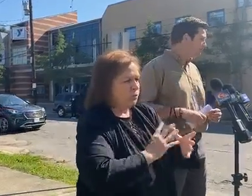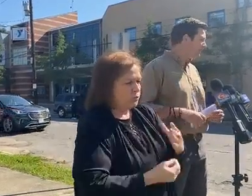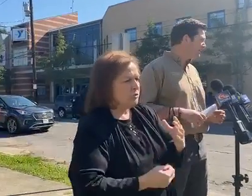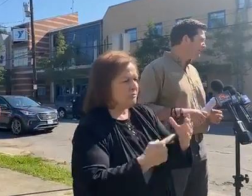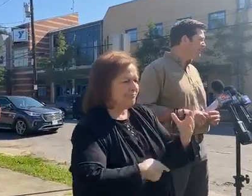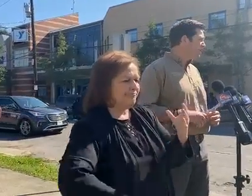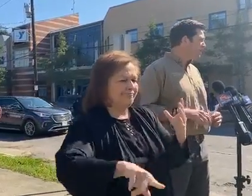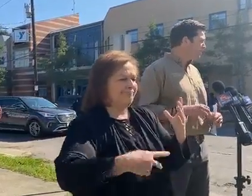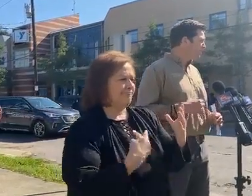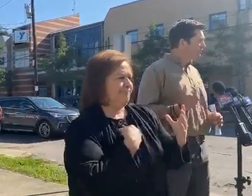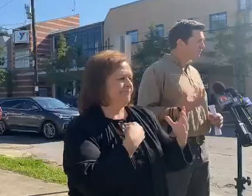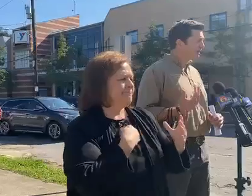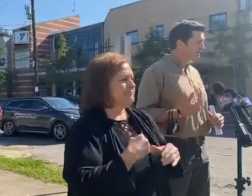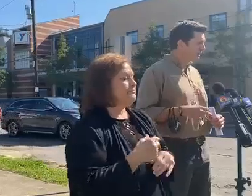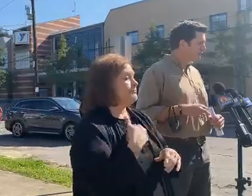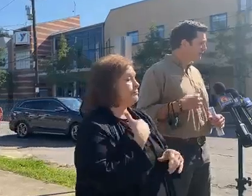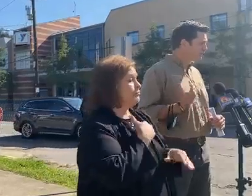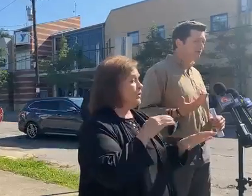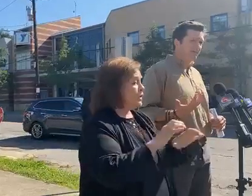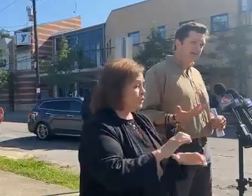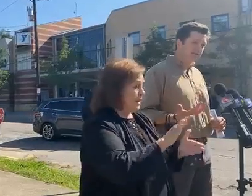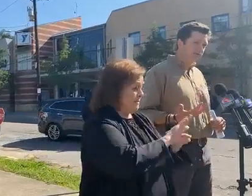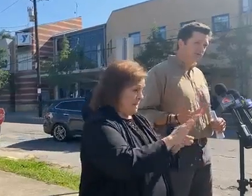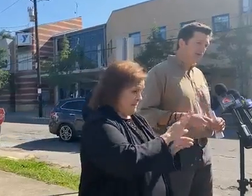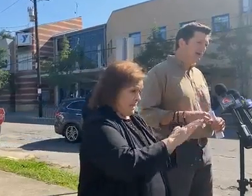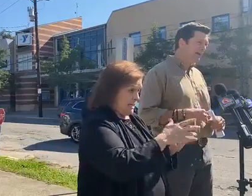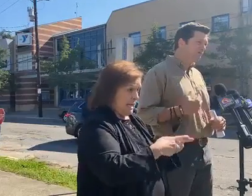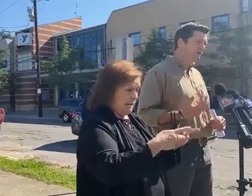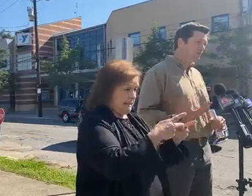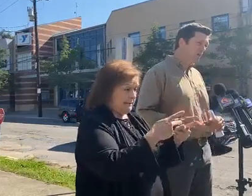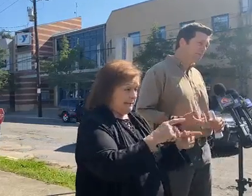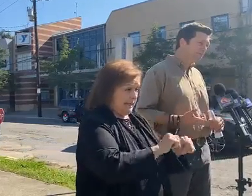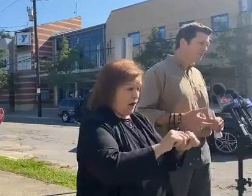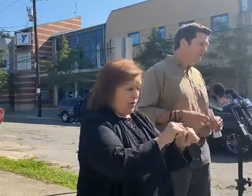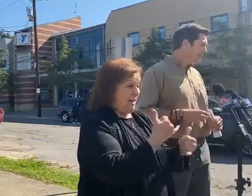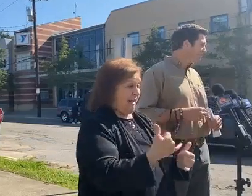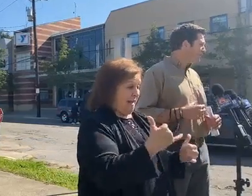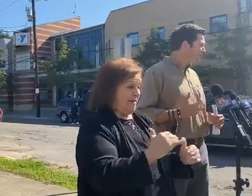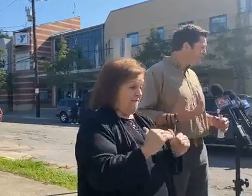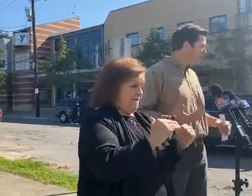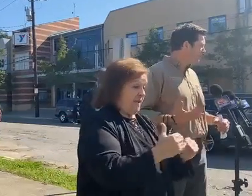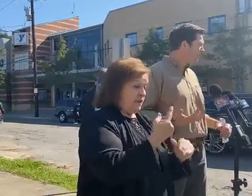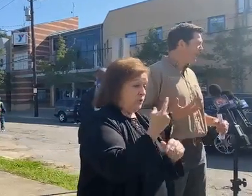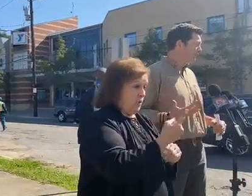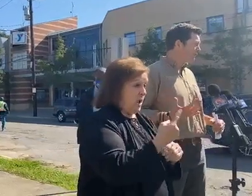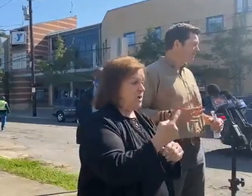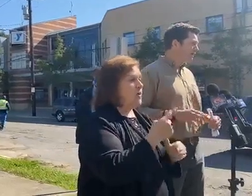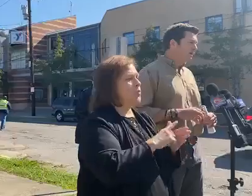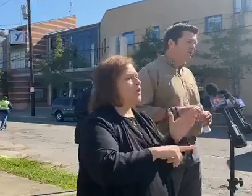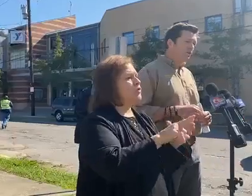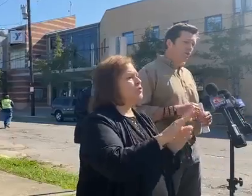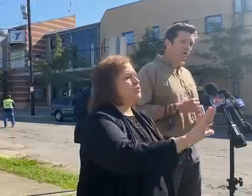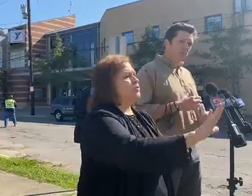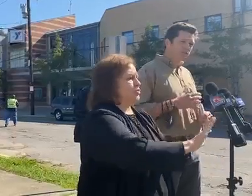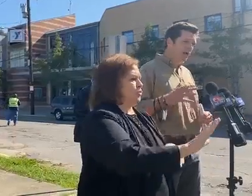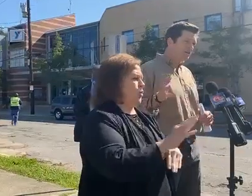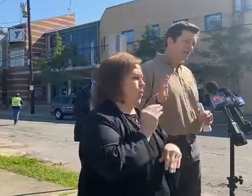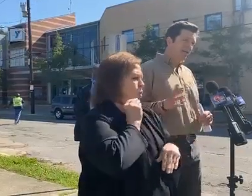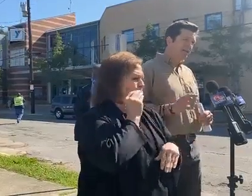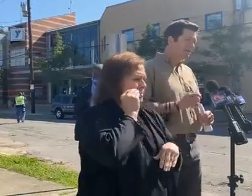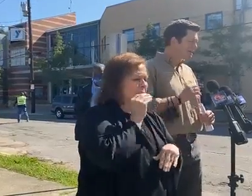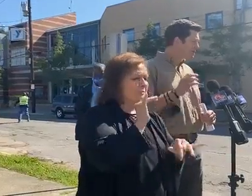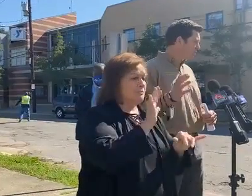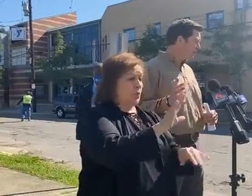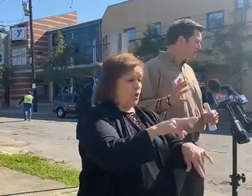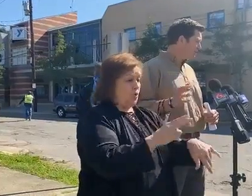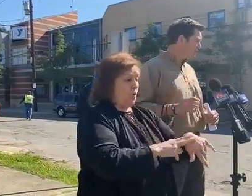via social media. We're doing debris cleanup in 3 phases. Right now, phase 1 is what you do at your house. Your normal trash